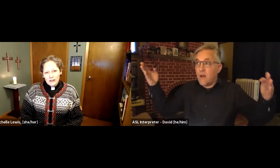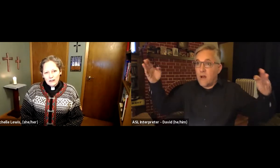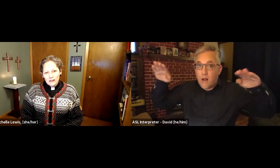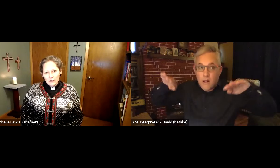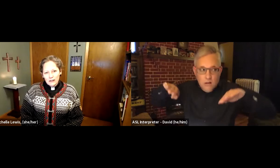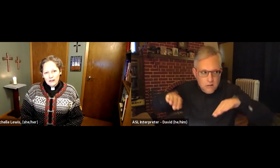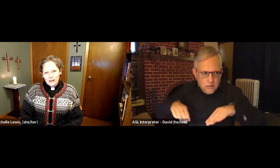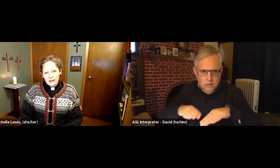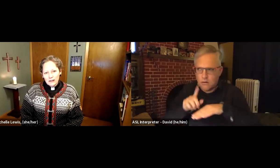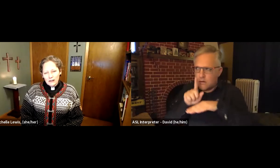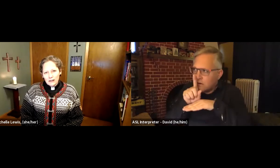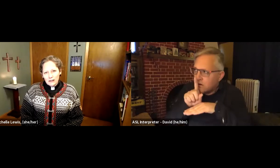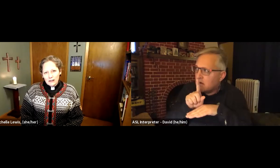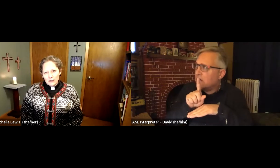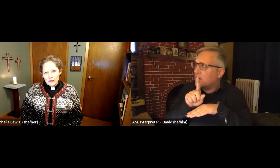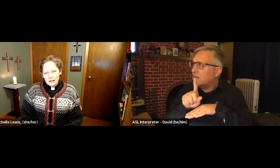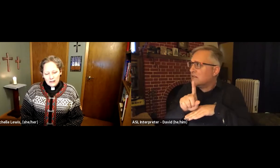death.